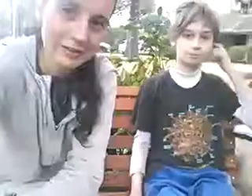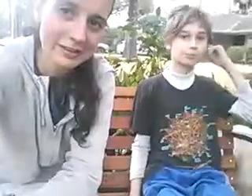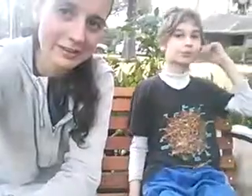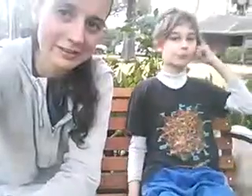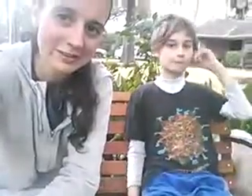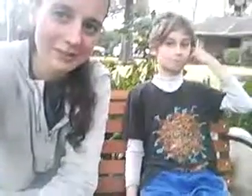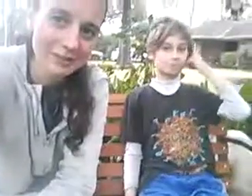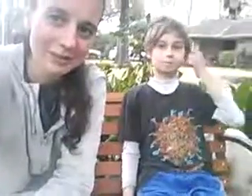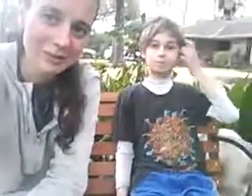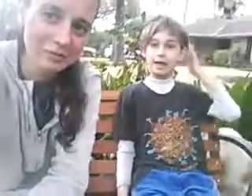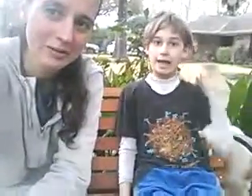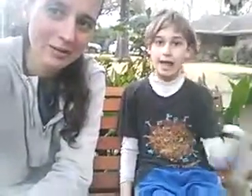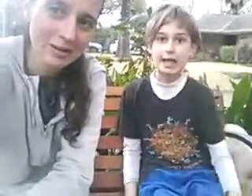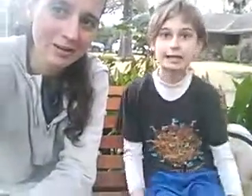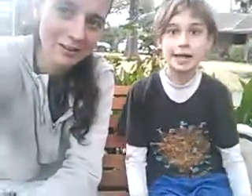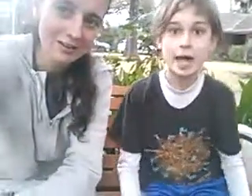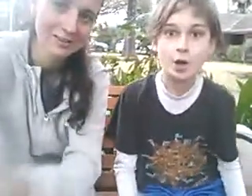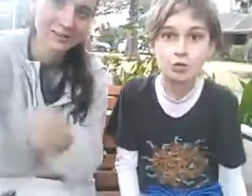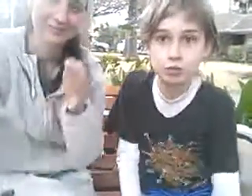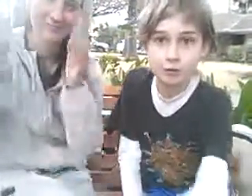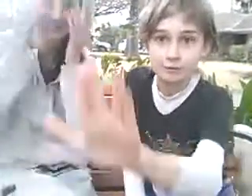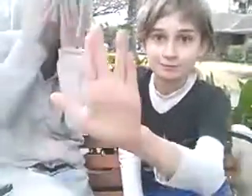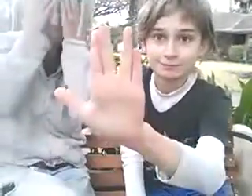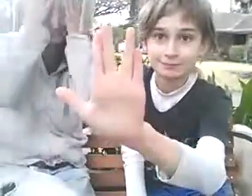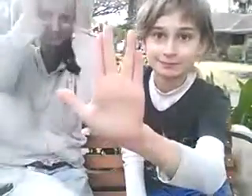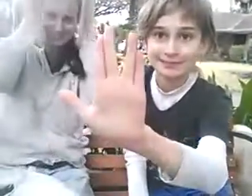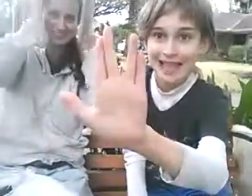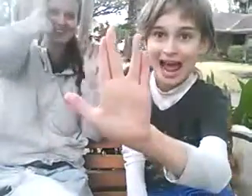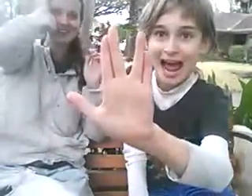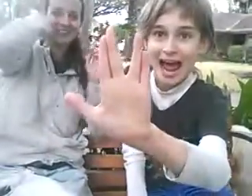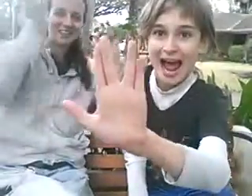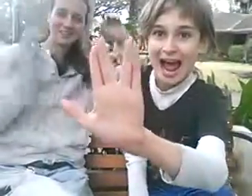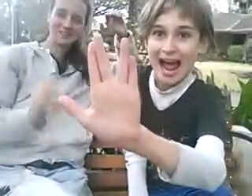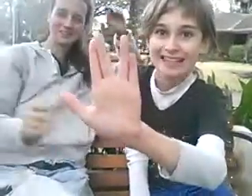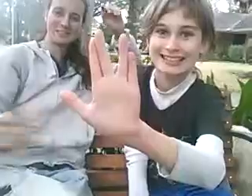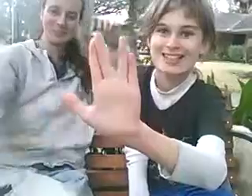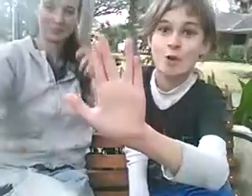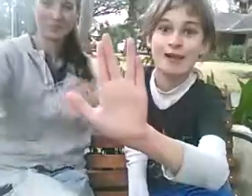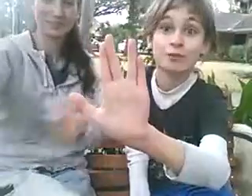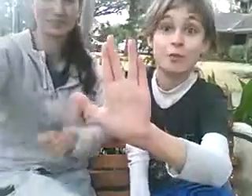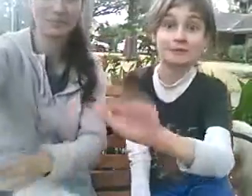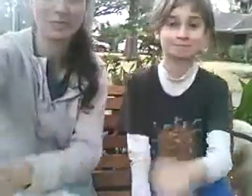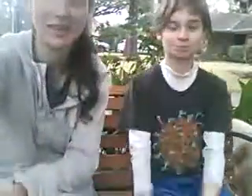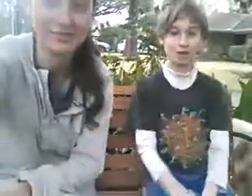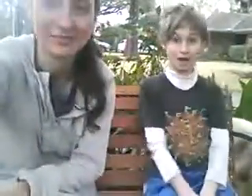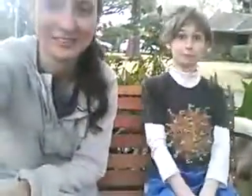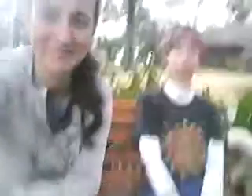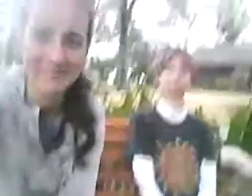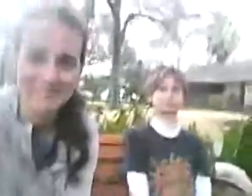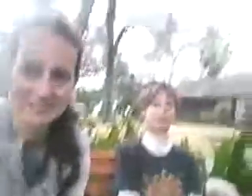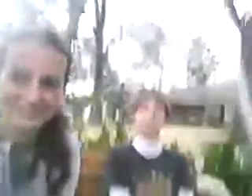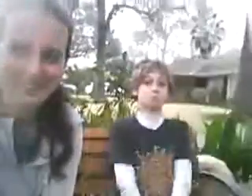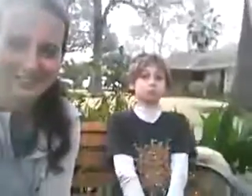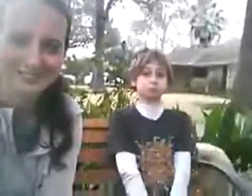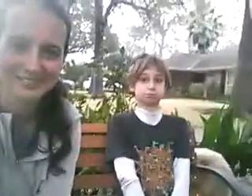Hey, hello there. We are... Hello. I don't know if this is going to work because whenever we have it facing us, it's kind